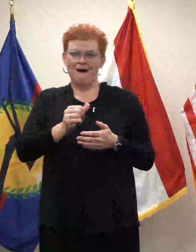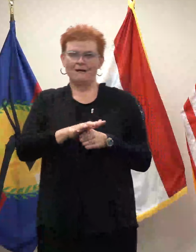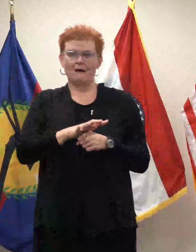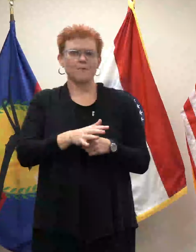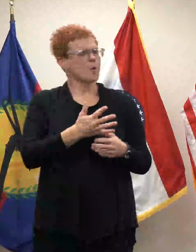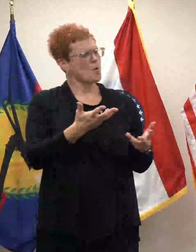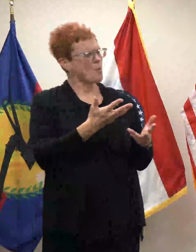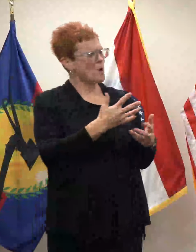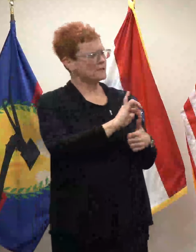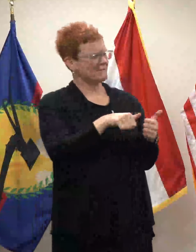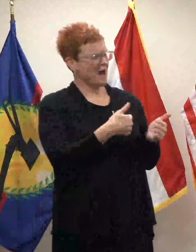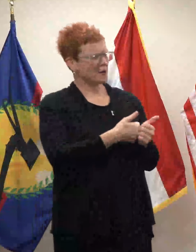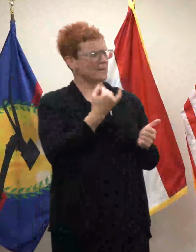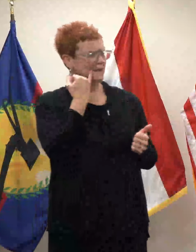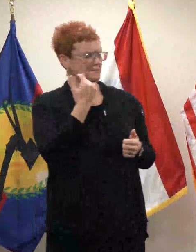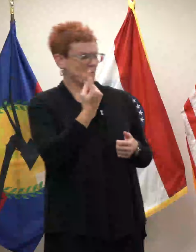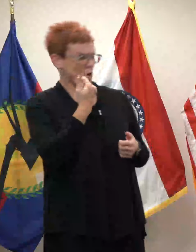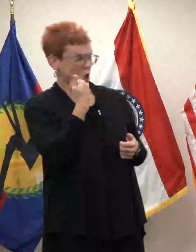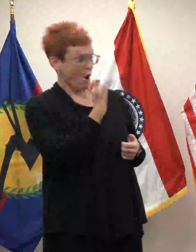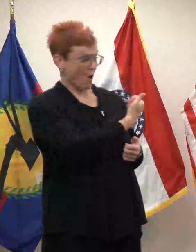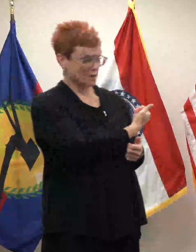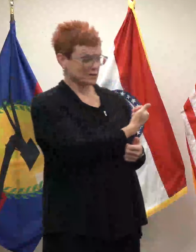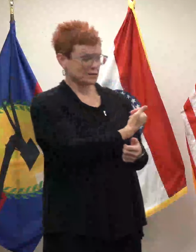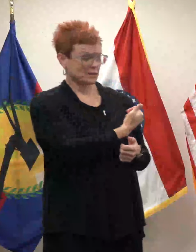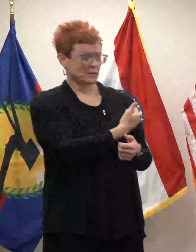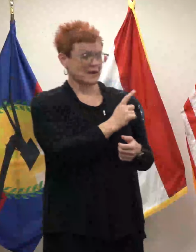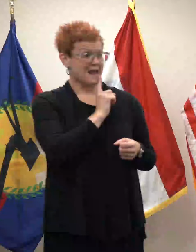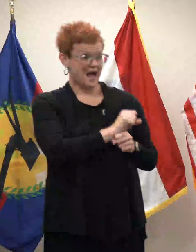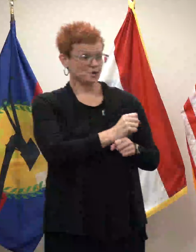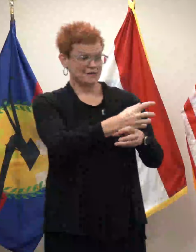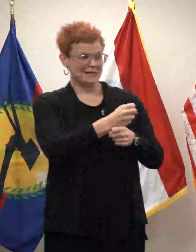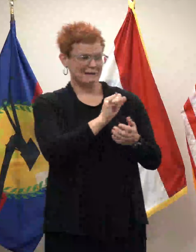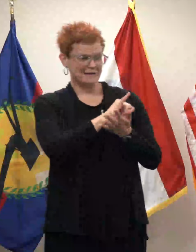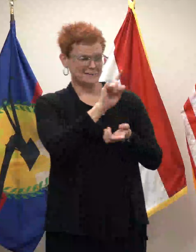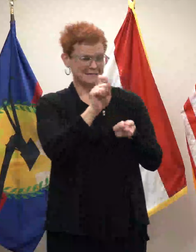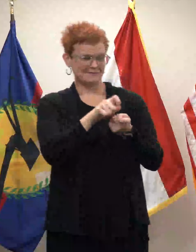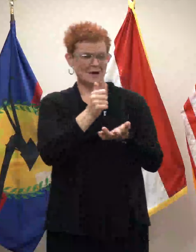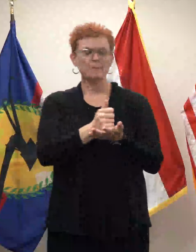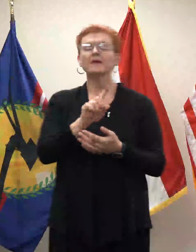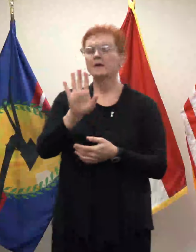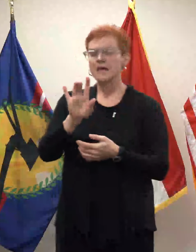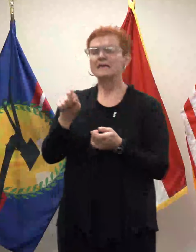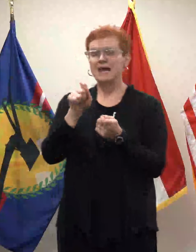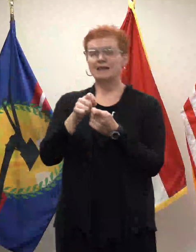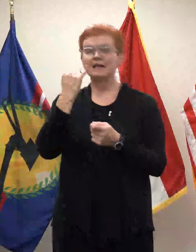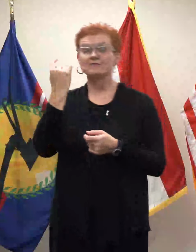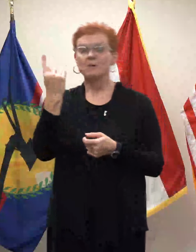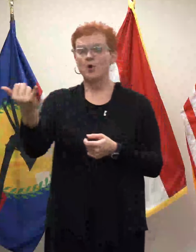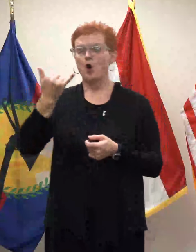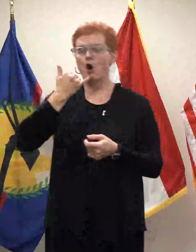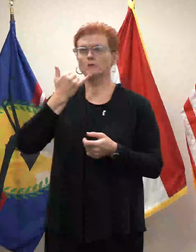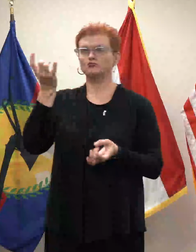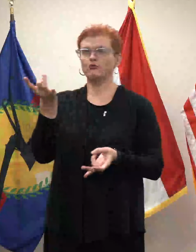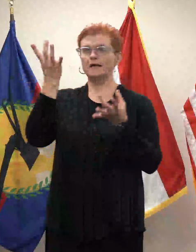the follow-up between somebody calling you and actually getting this particular help that they need? Exactly. So say someone calls in with a crisis